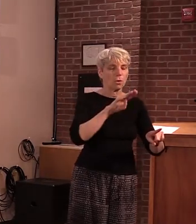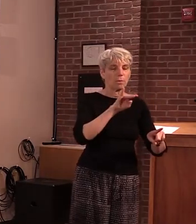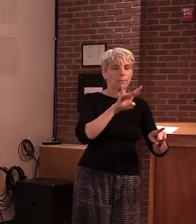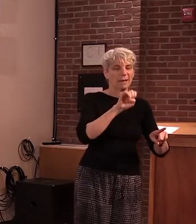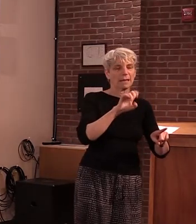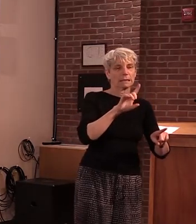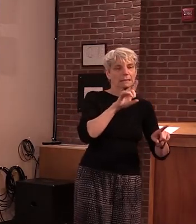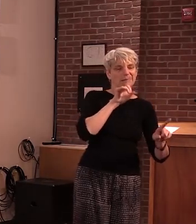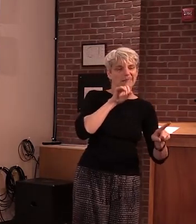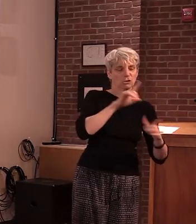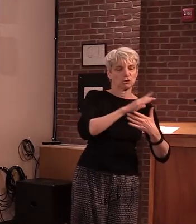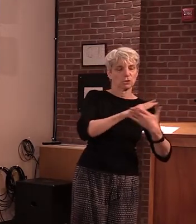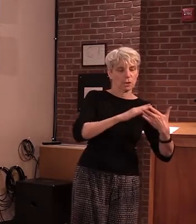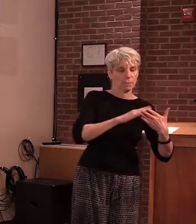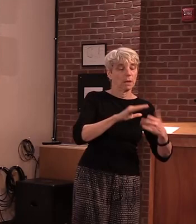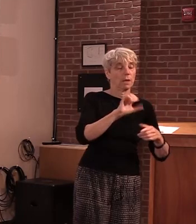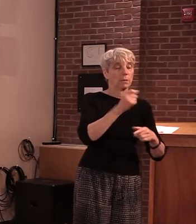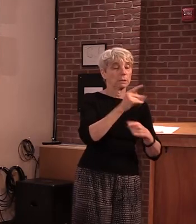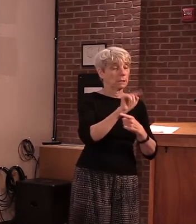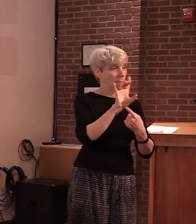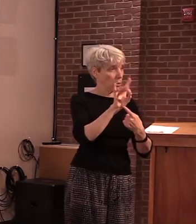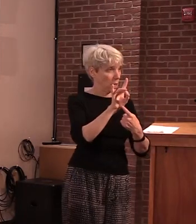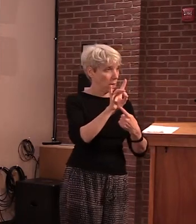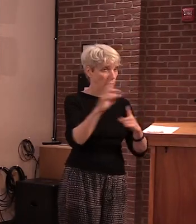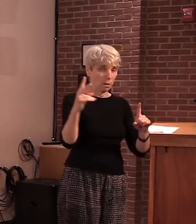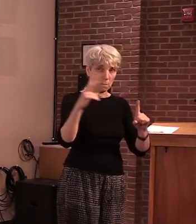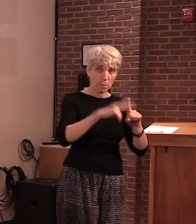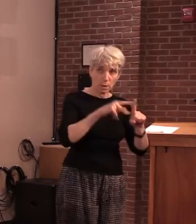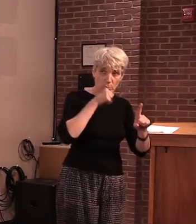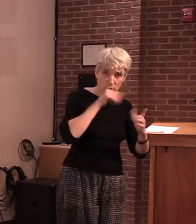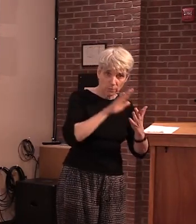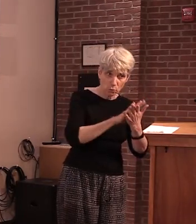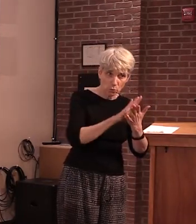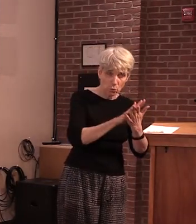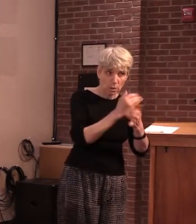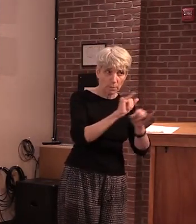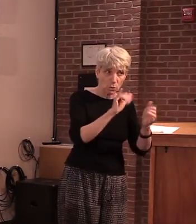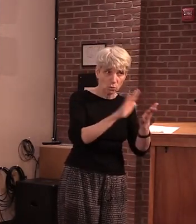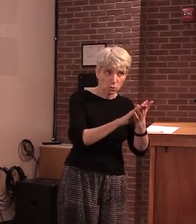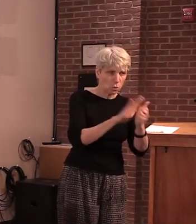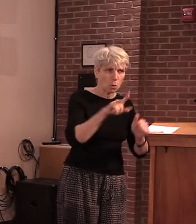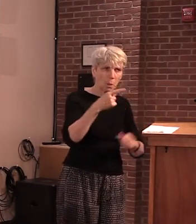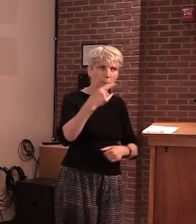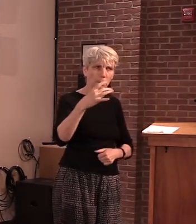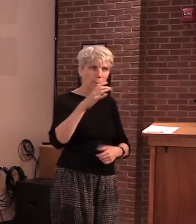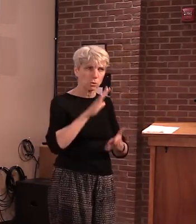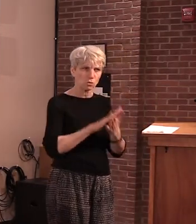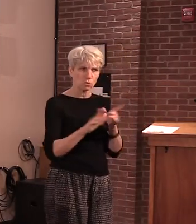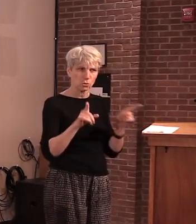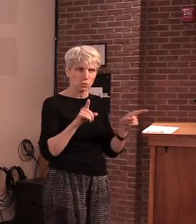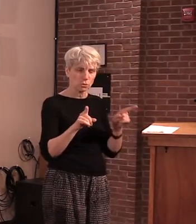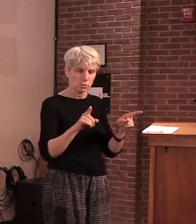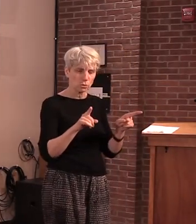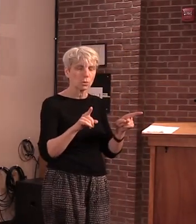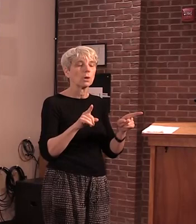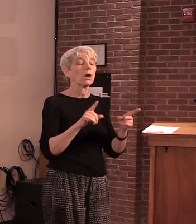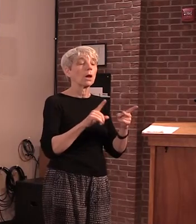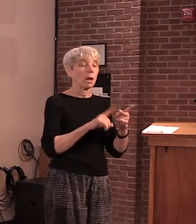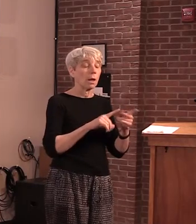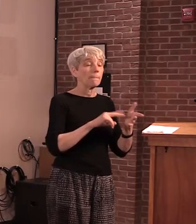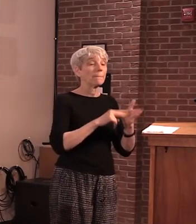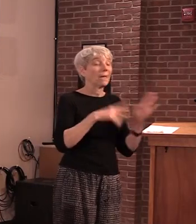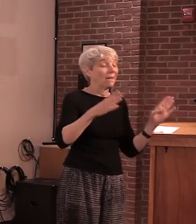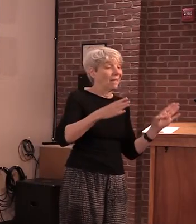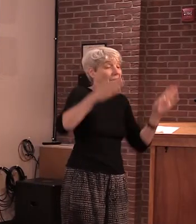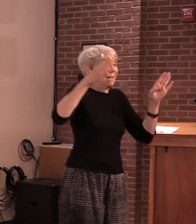the September 8th start date apply to private and independent schools? And is this just a shift of the full calendar, or is